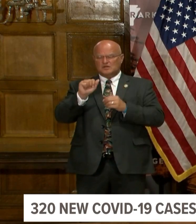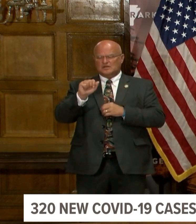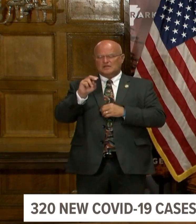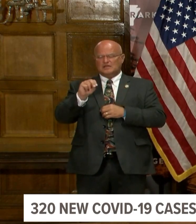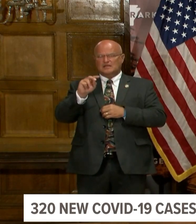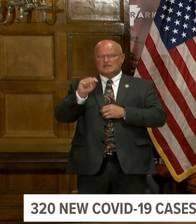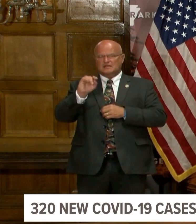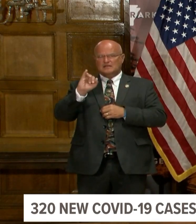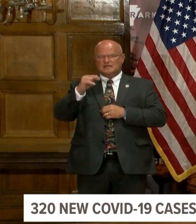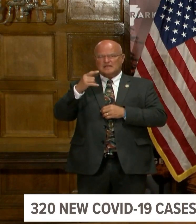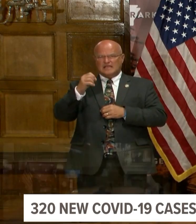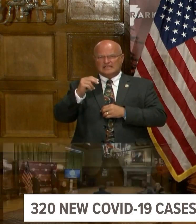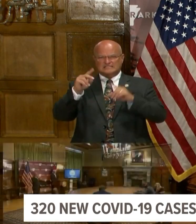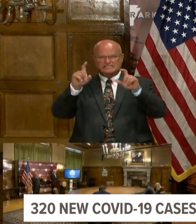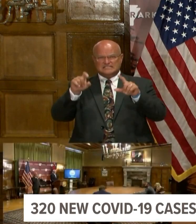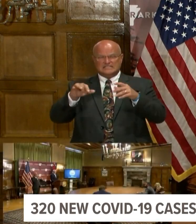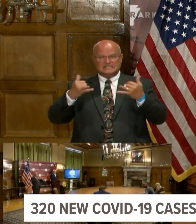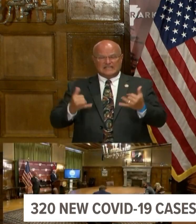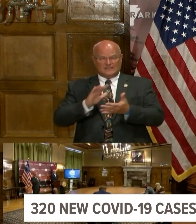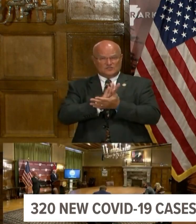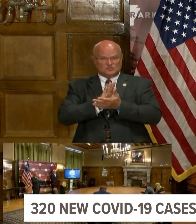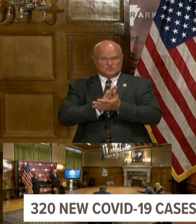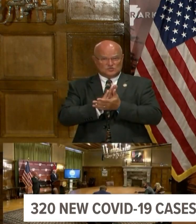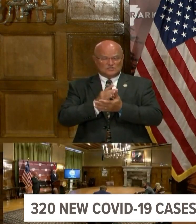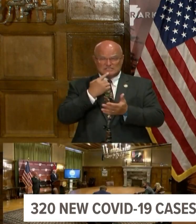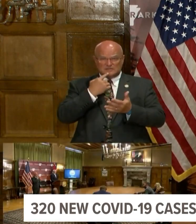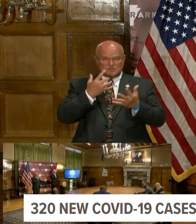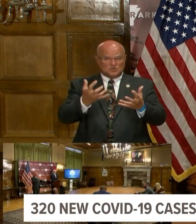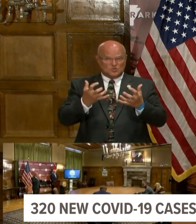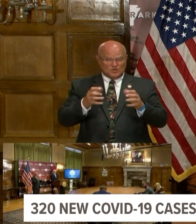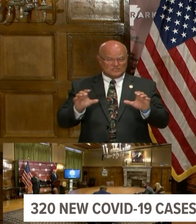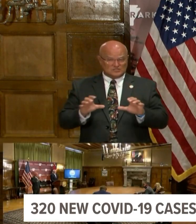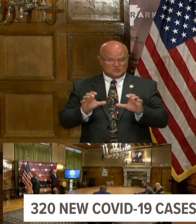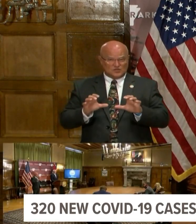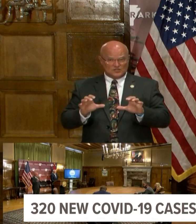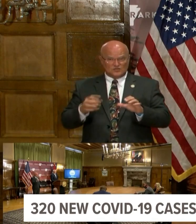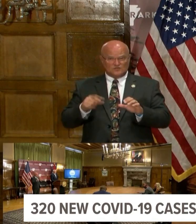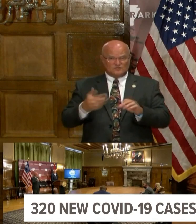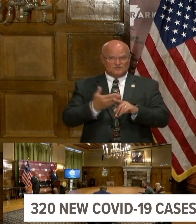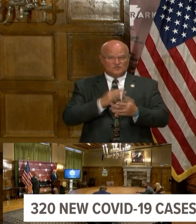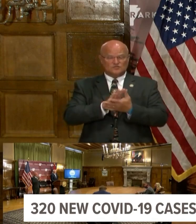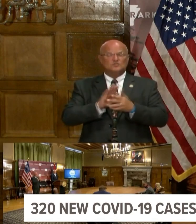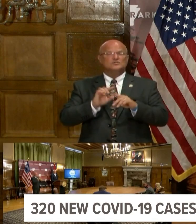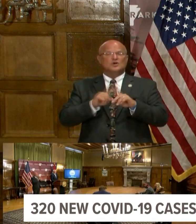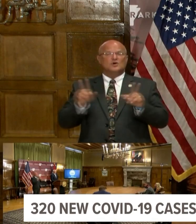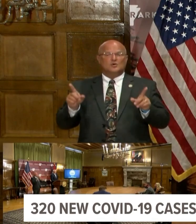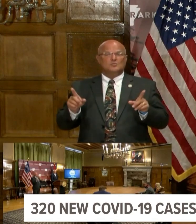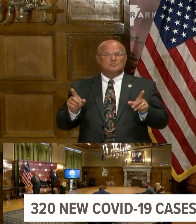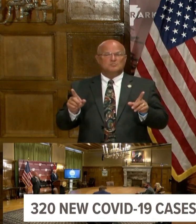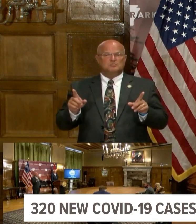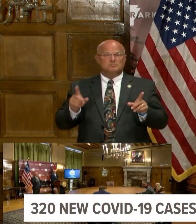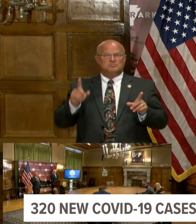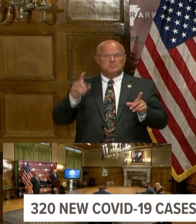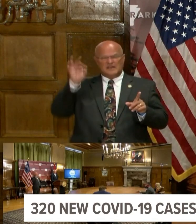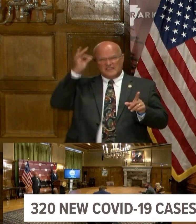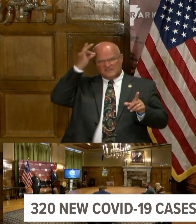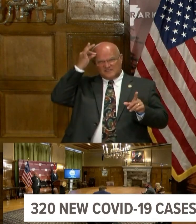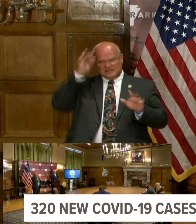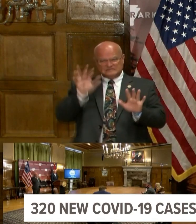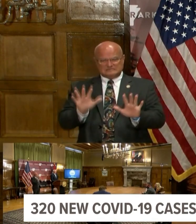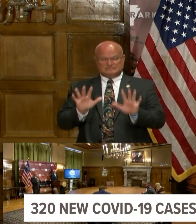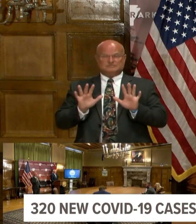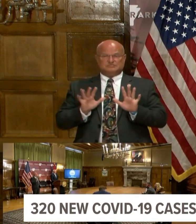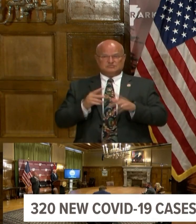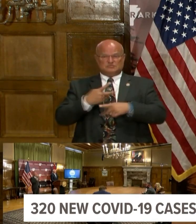antigen testing number updates now that school's in session? I know that was something you wanted to try to do for schools, but I know the federal government has kind of backed off